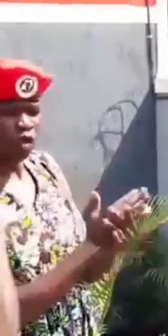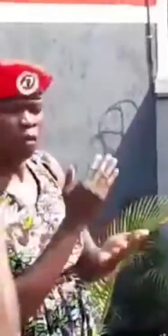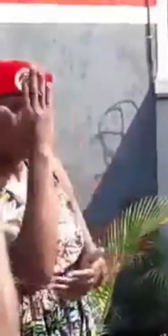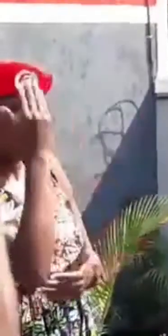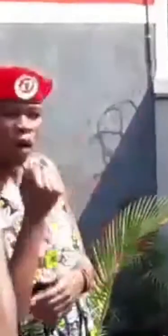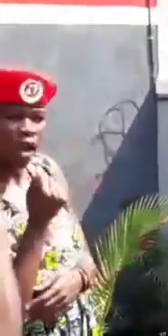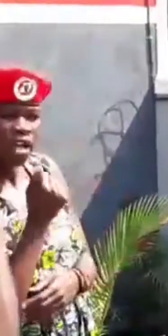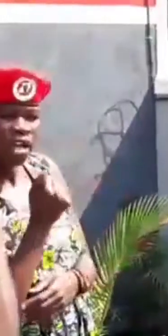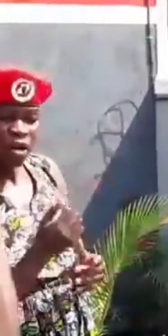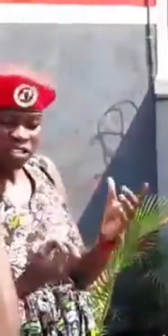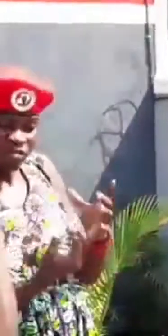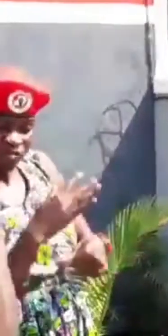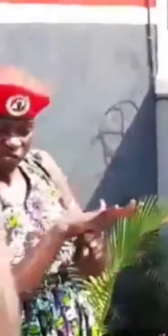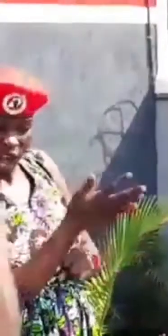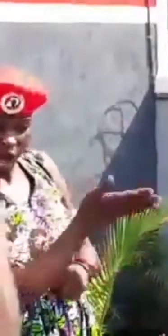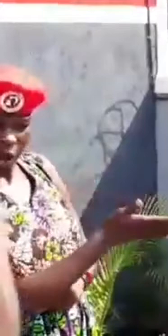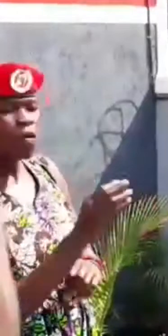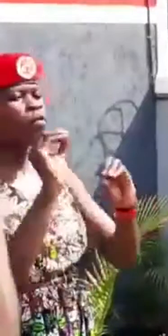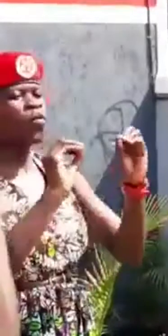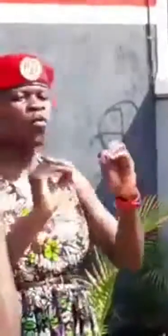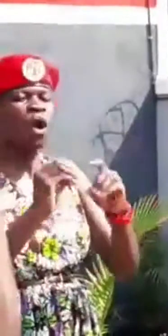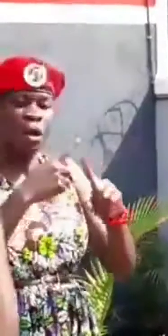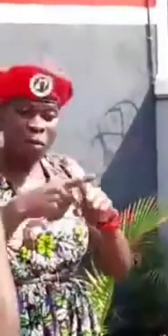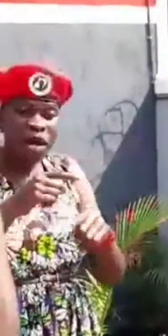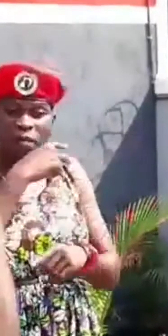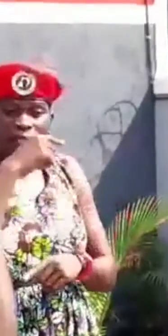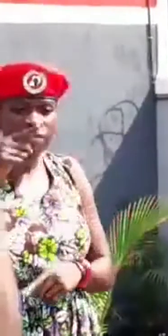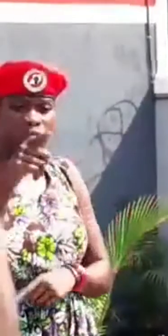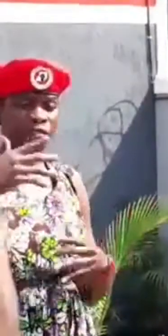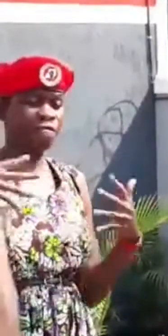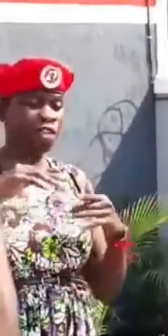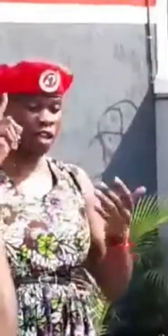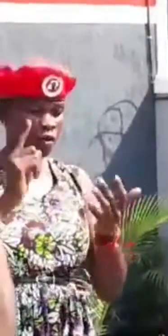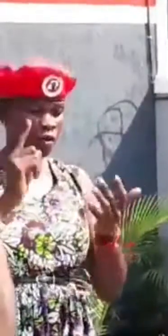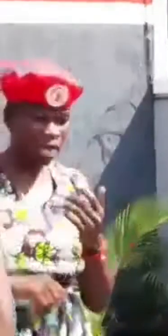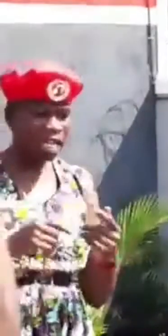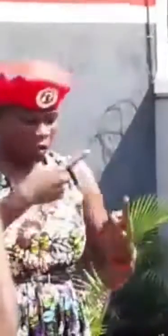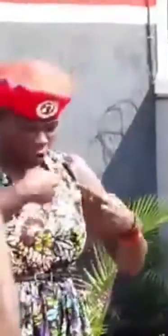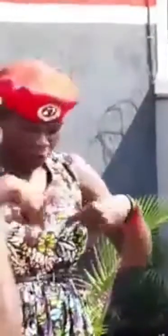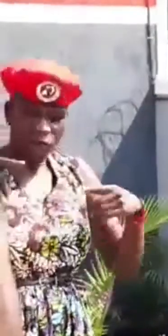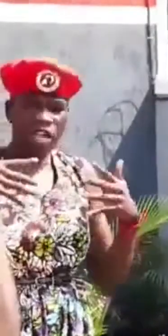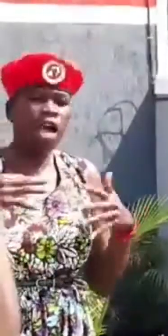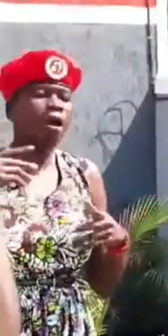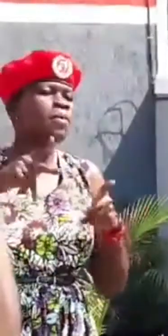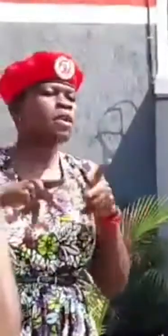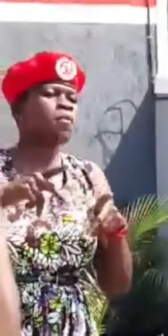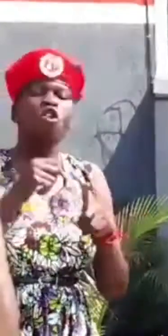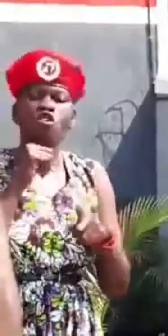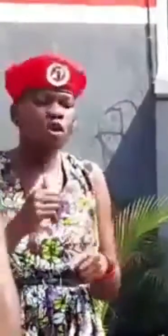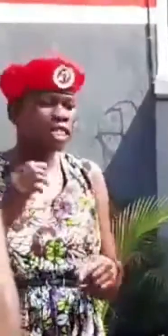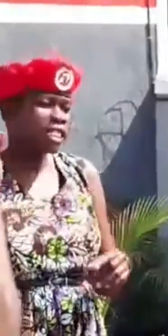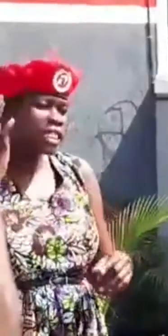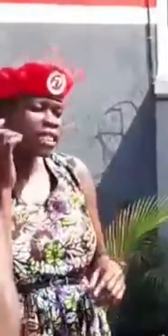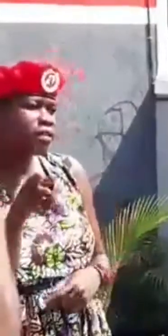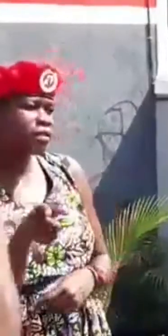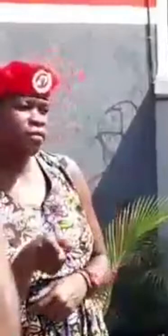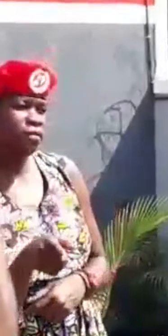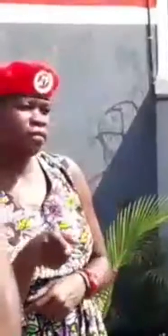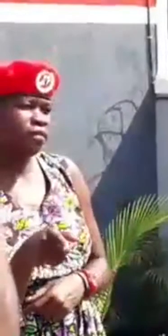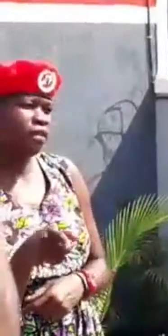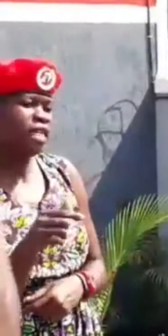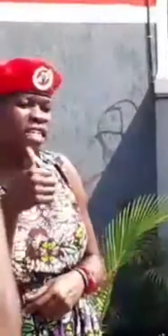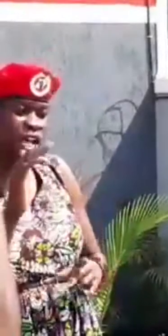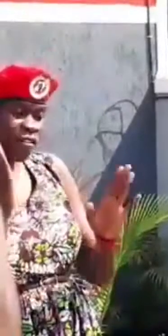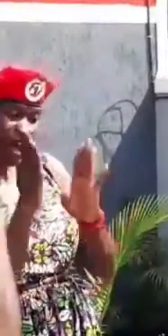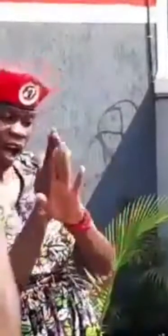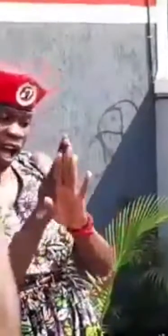all by now be knowing that what Museveni fears are the people and not the COVID-19. He is hiding under